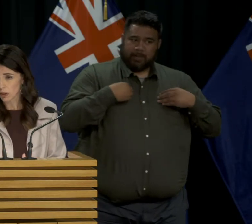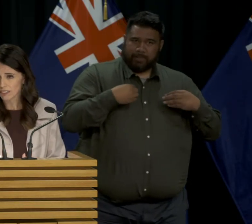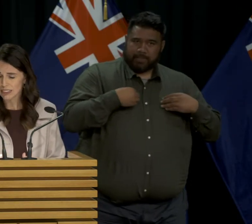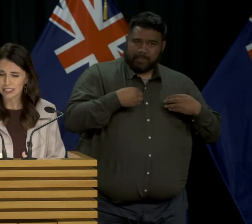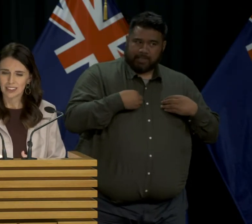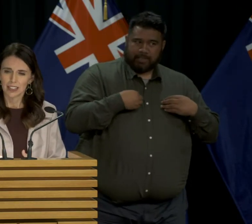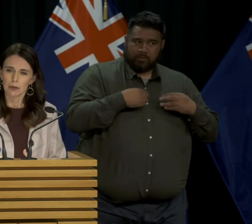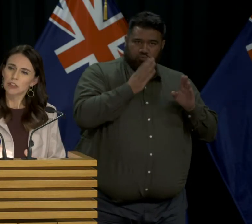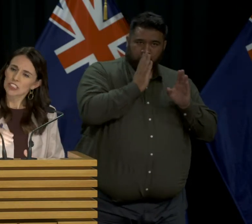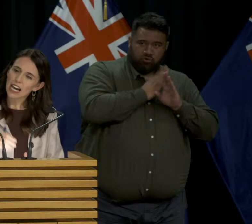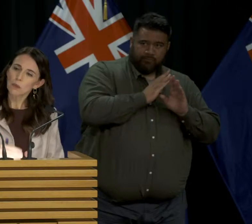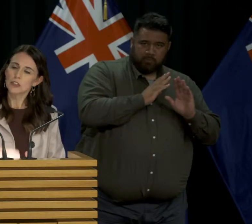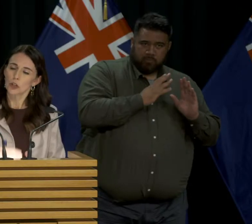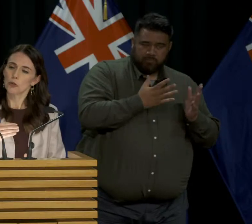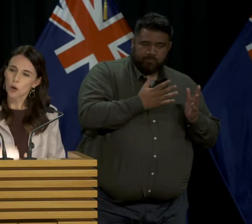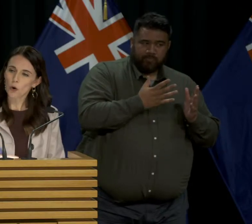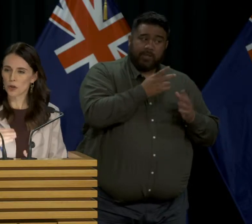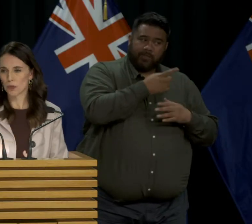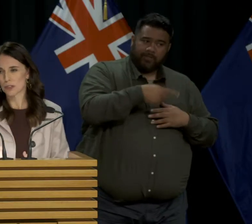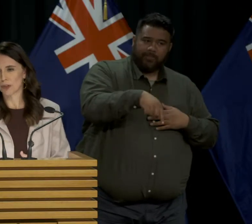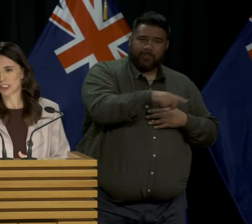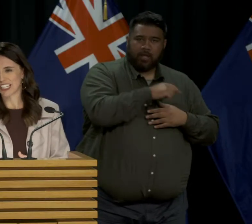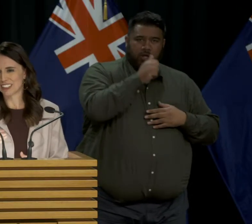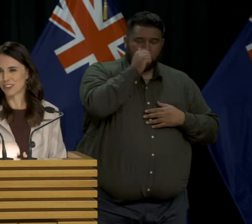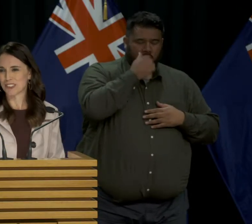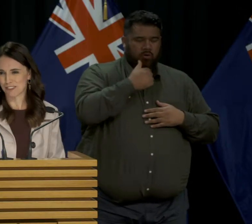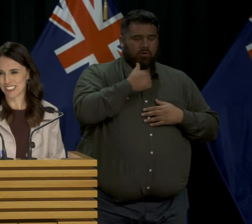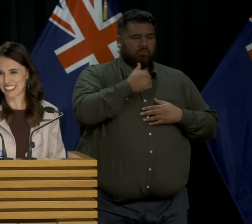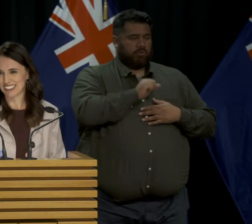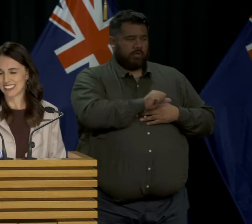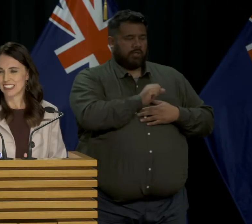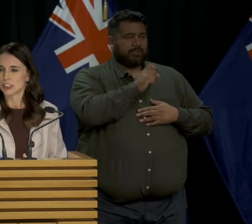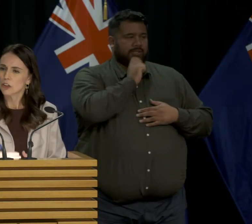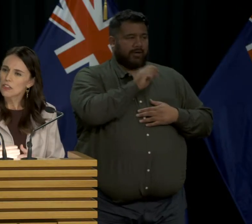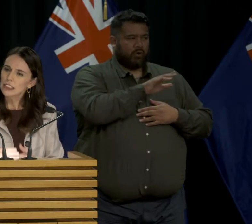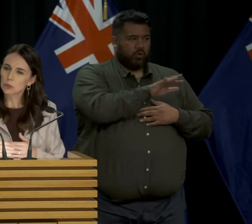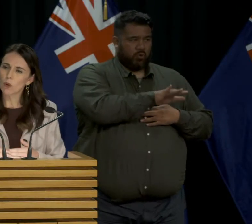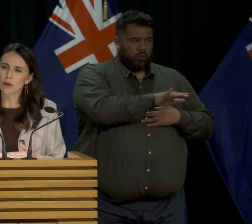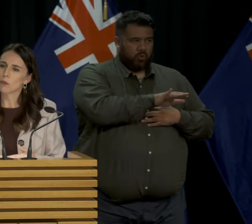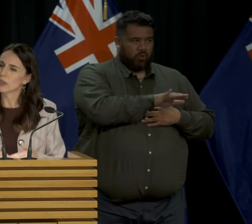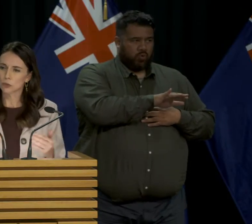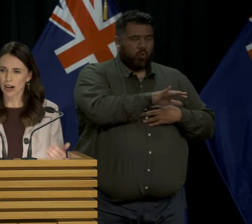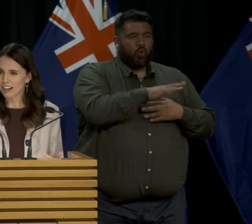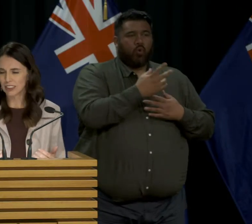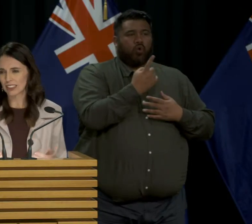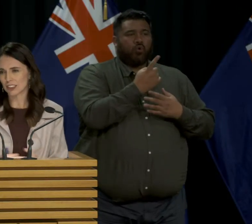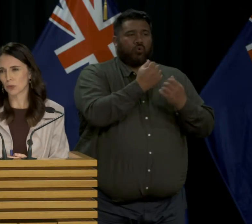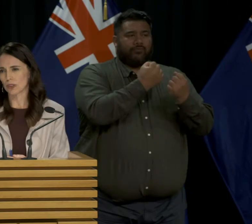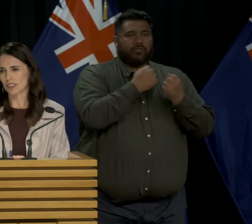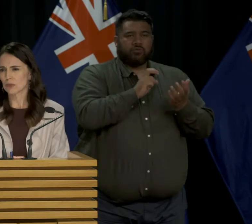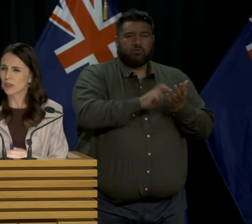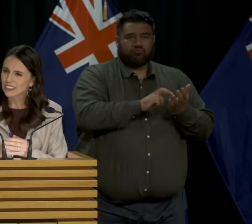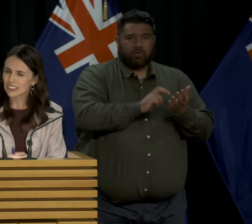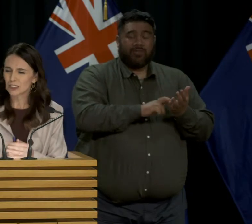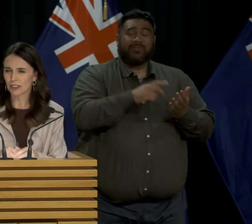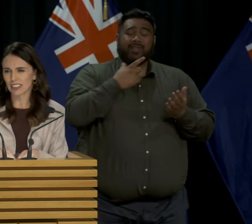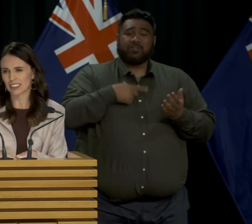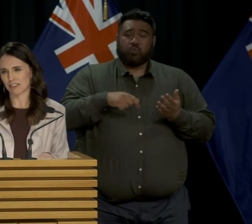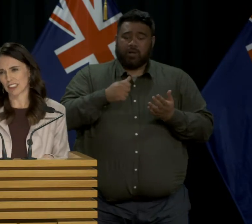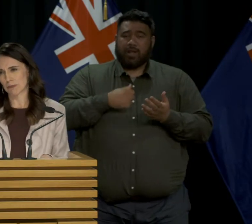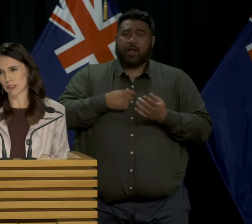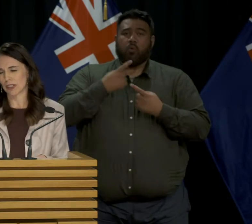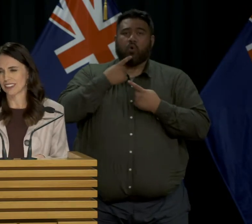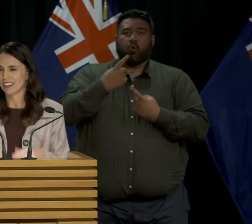if it's private, because they're the ones who know who is routine and who is a visitor. So that's why when we drafted these orders, we did